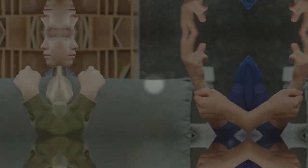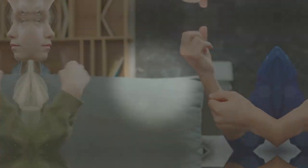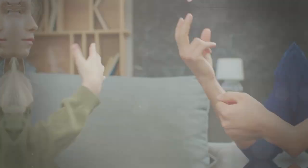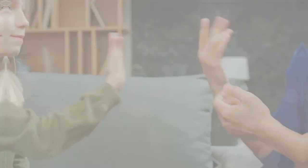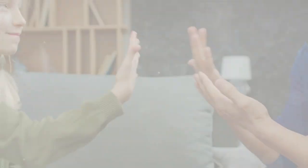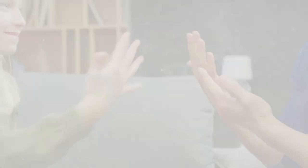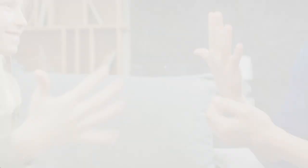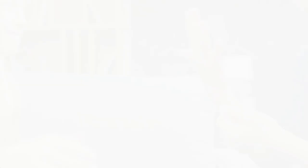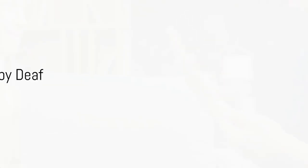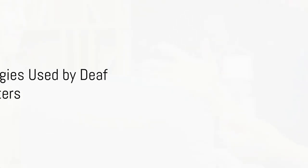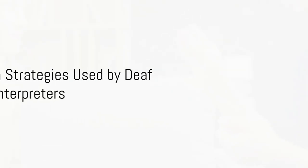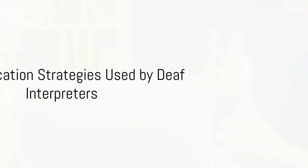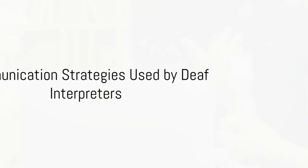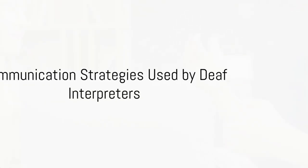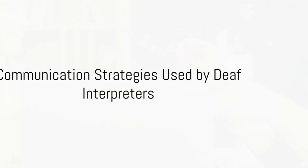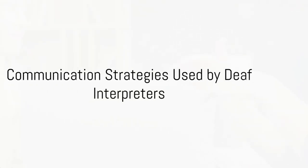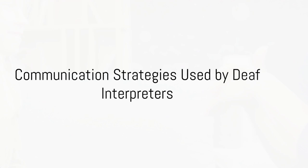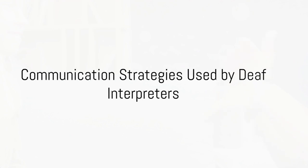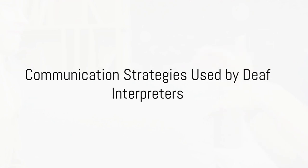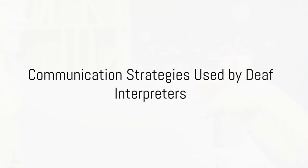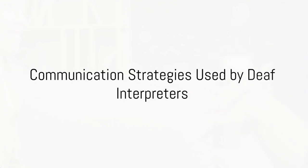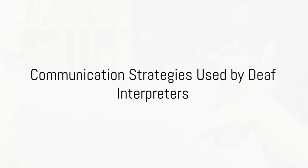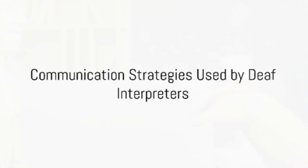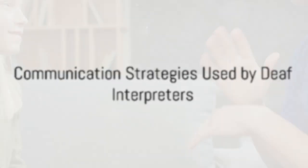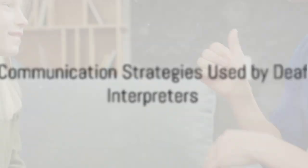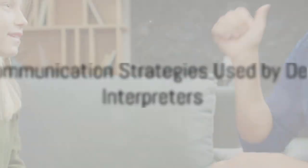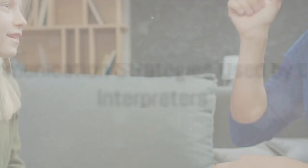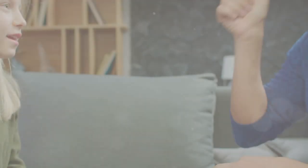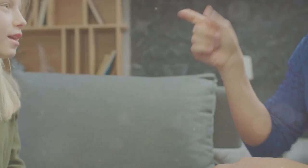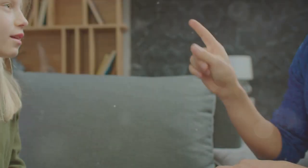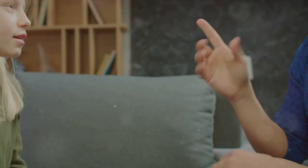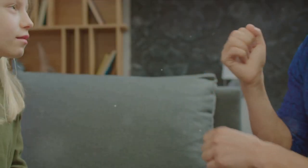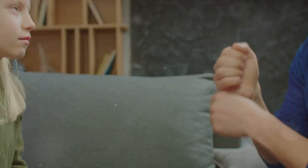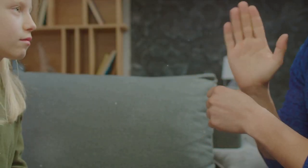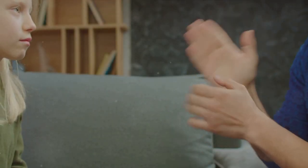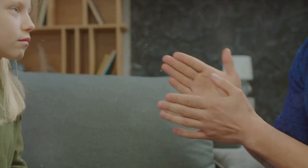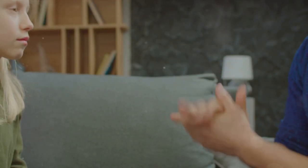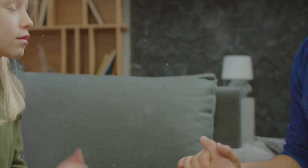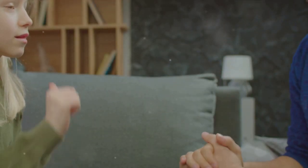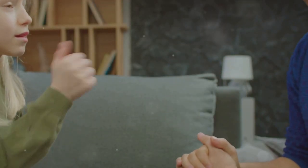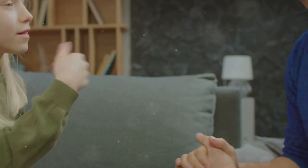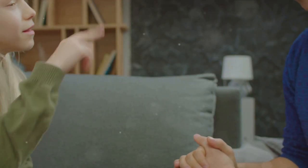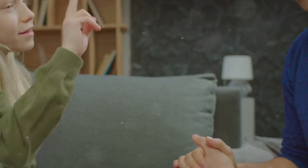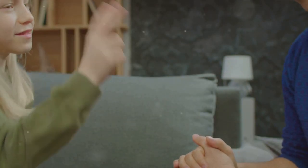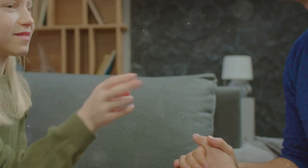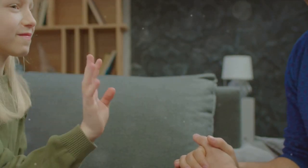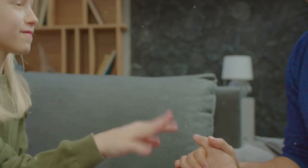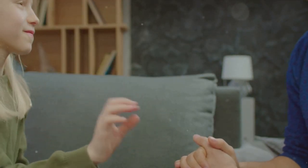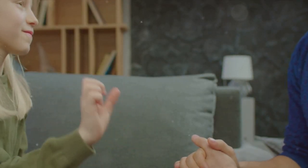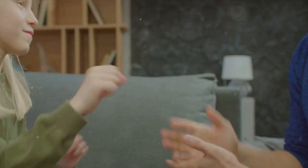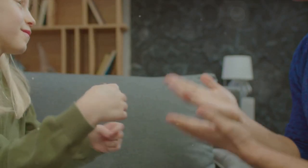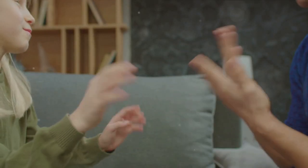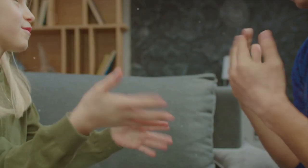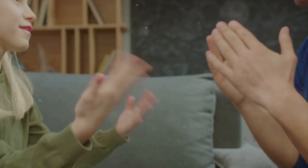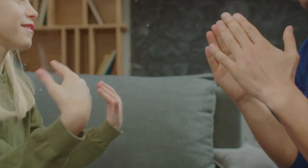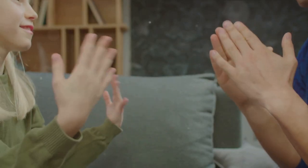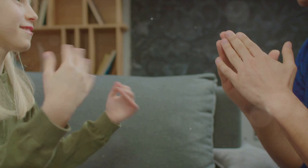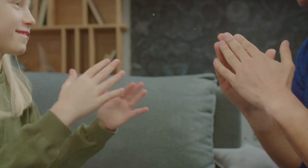So, how do Deaf interpreters connect with Deaf consumers? A great question and it's one that takes us into the heart of their communication strategies.